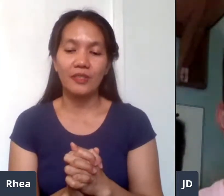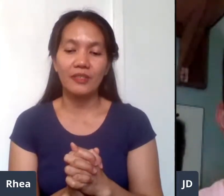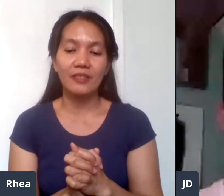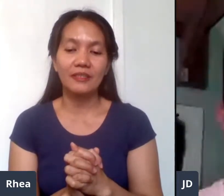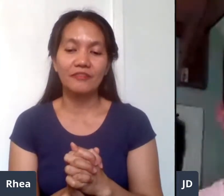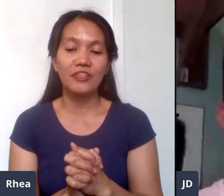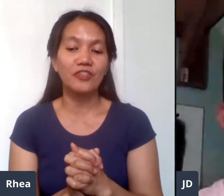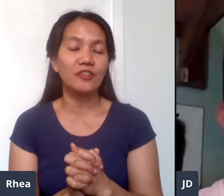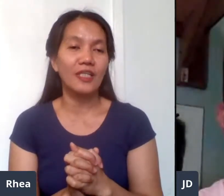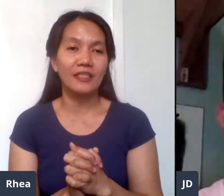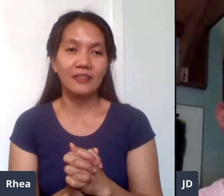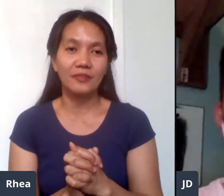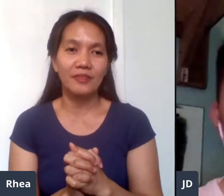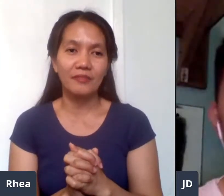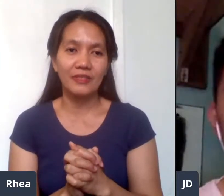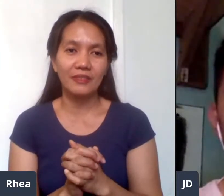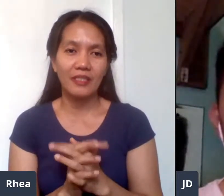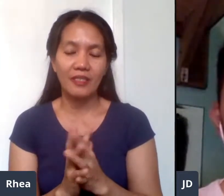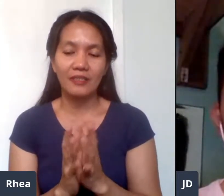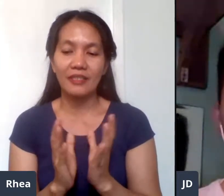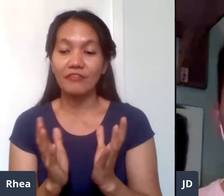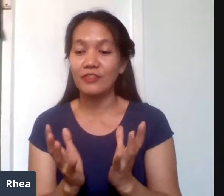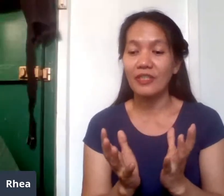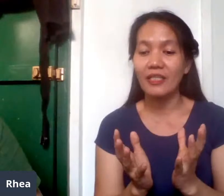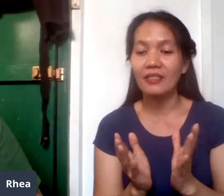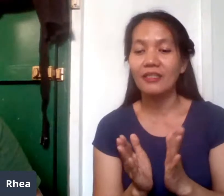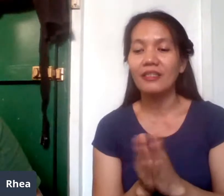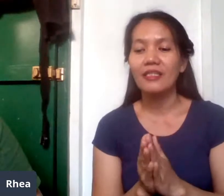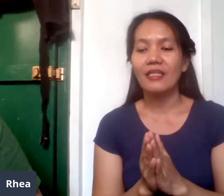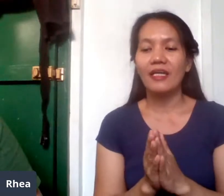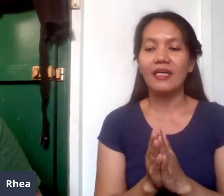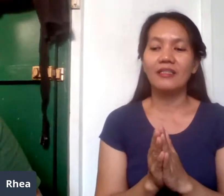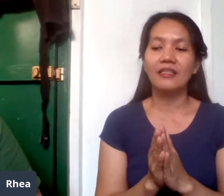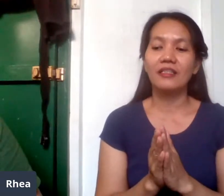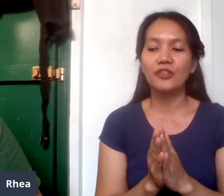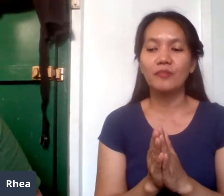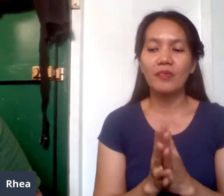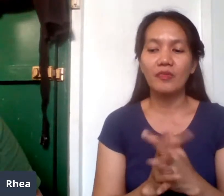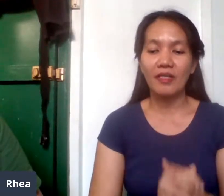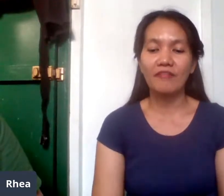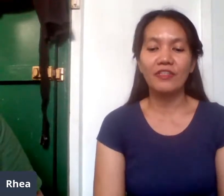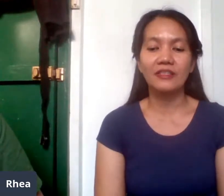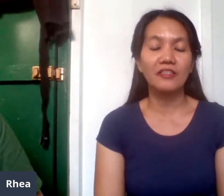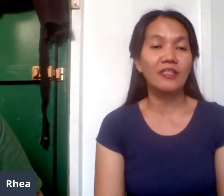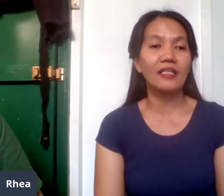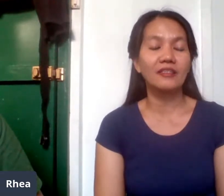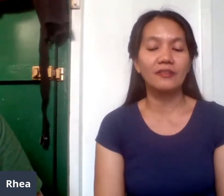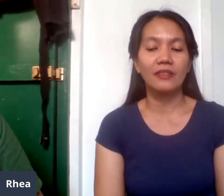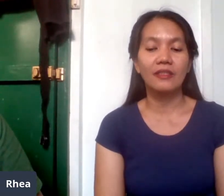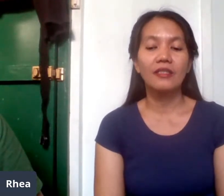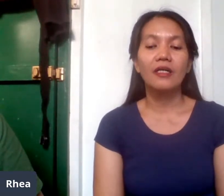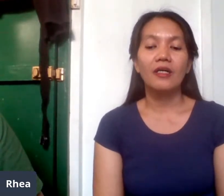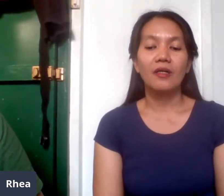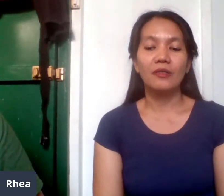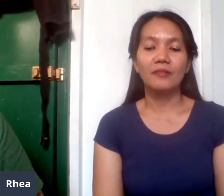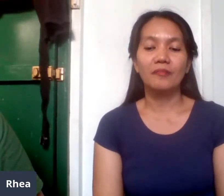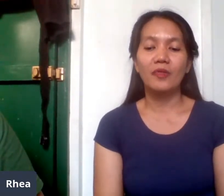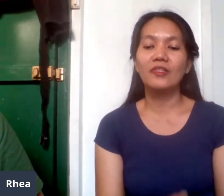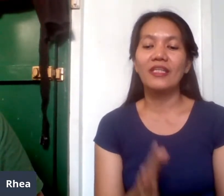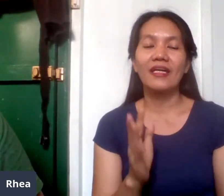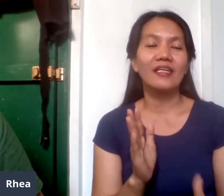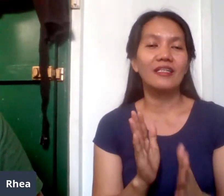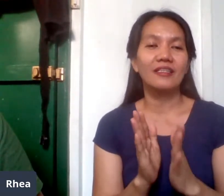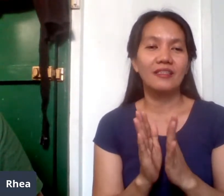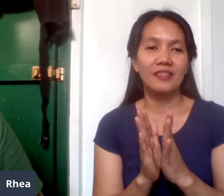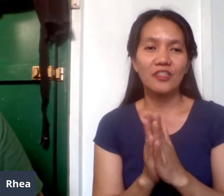School, specifically handling deaf learners for junior high school, which they are self-contained, and inclusion program for the senior